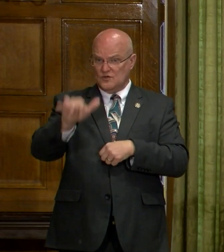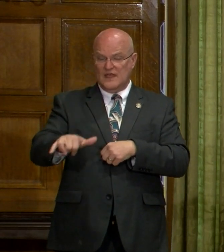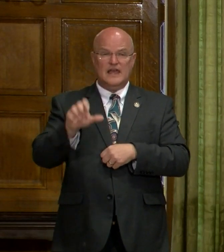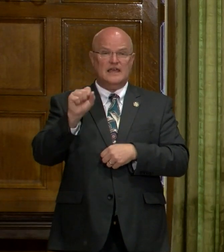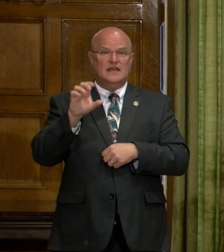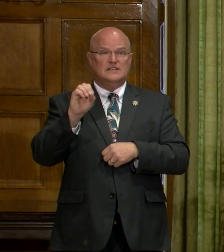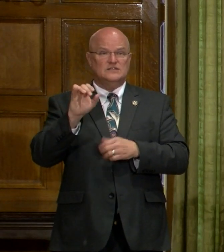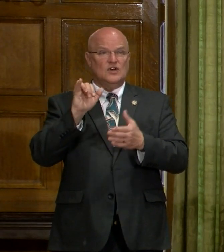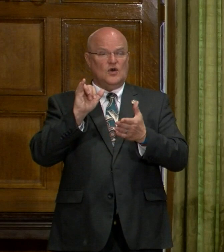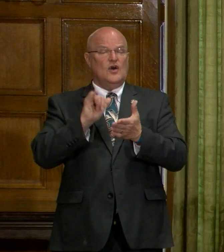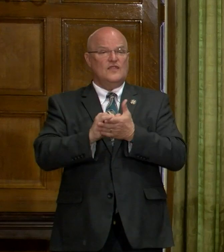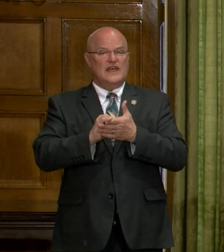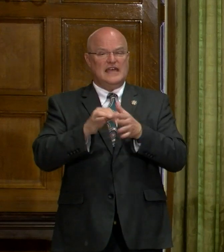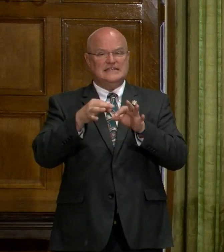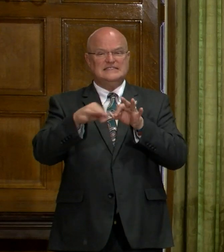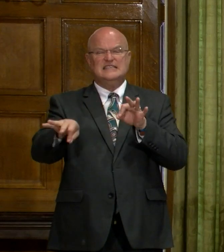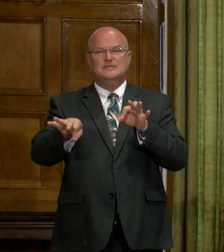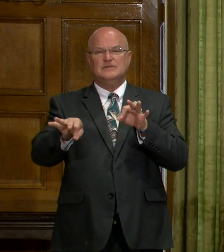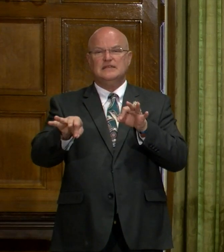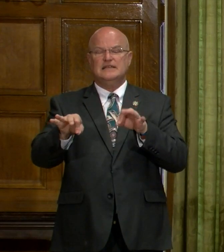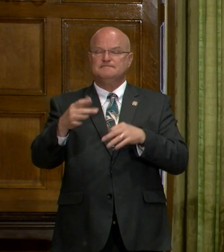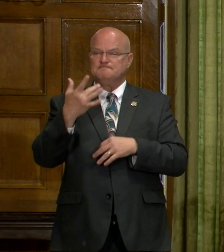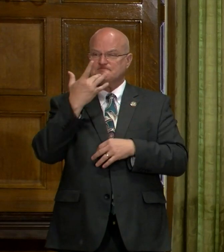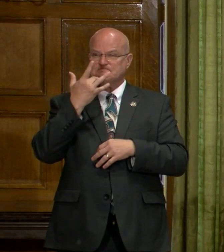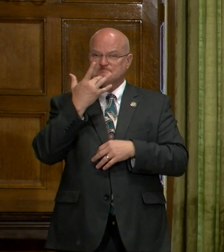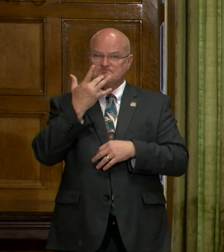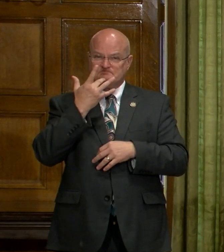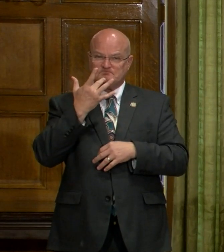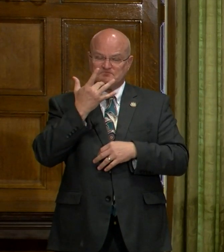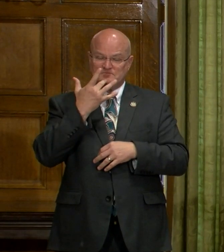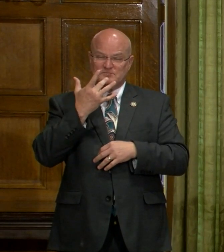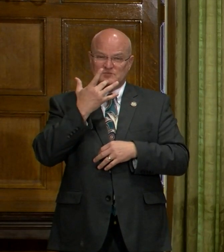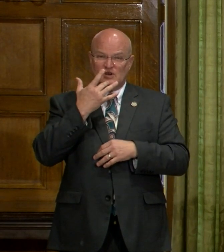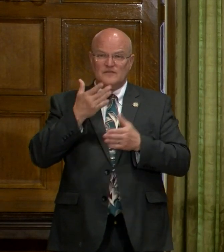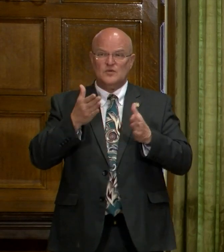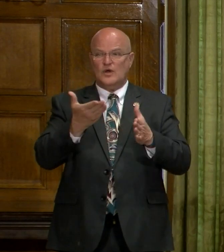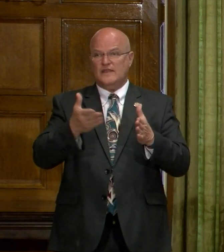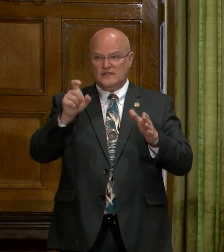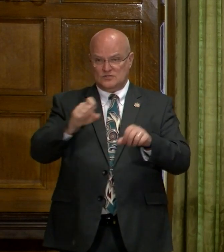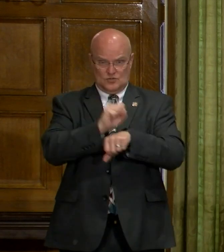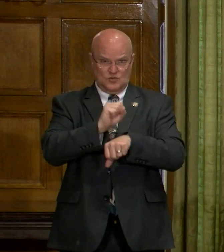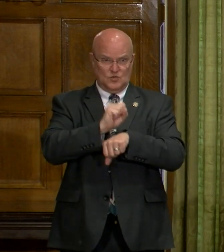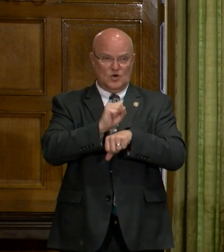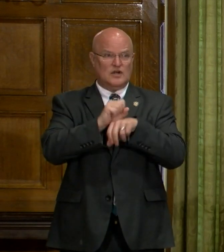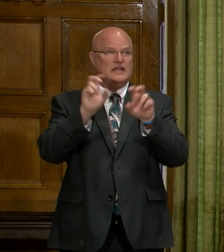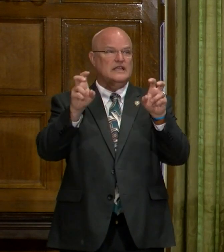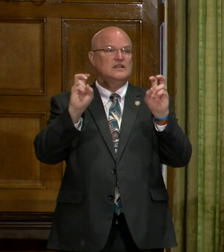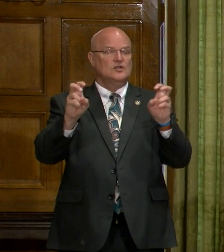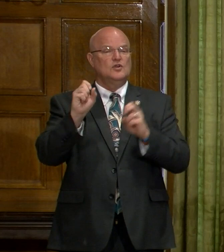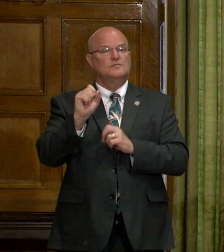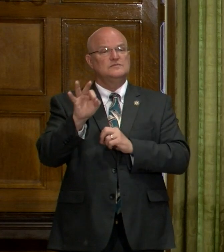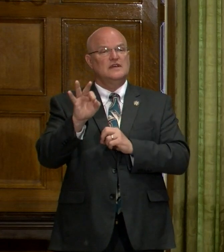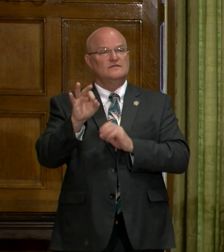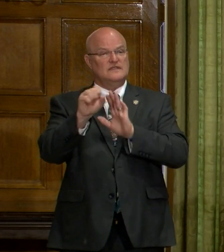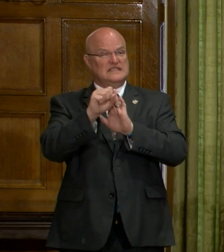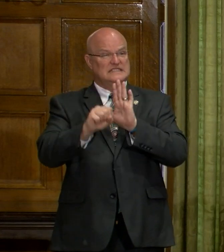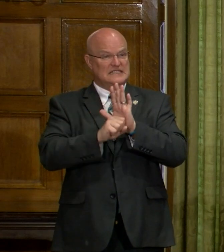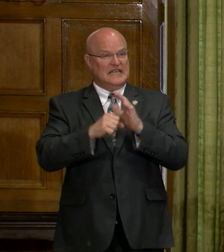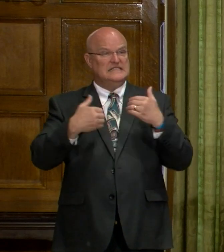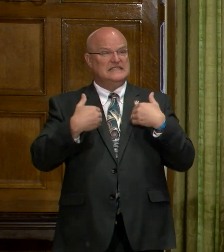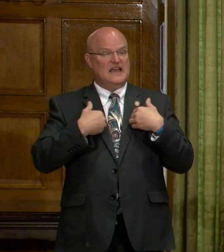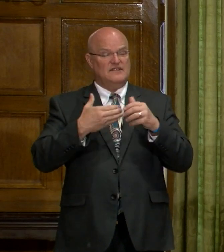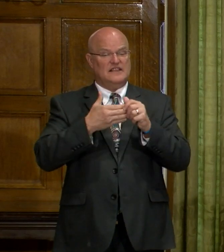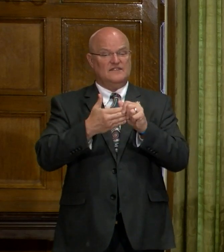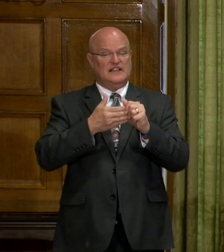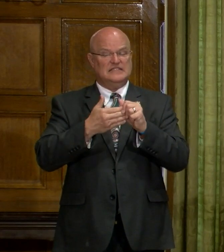that. So that's just simply a prerogative and the way things should work in terms of the states having